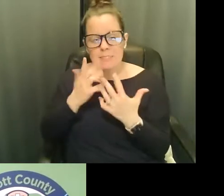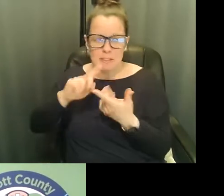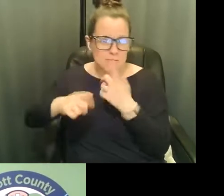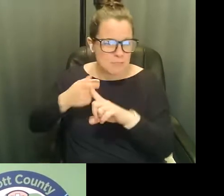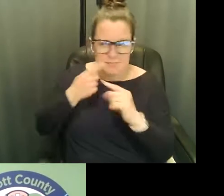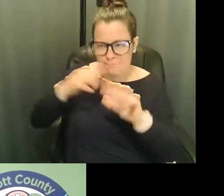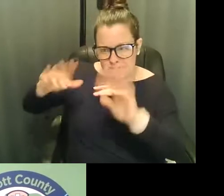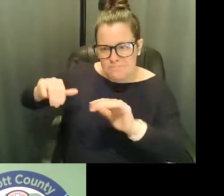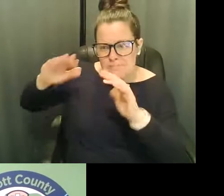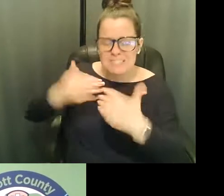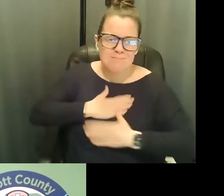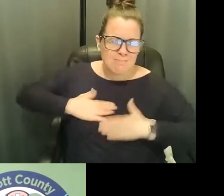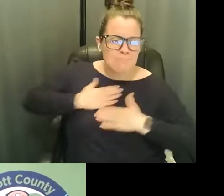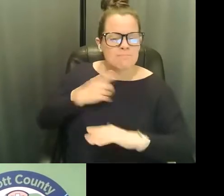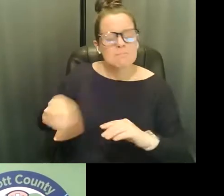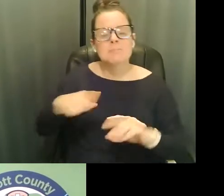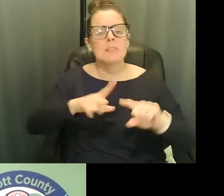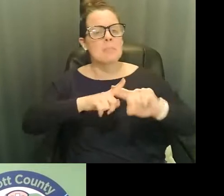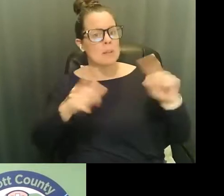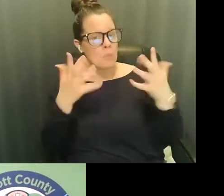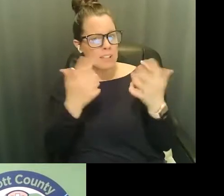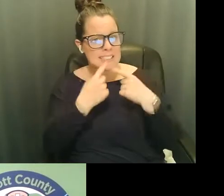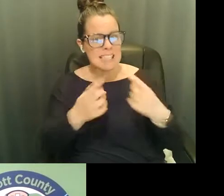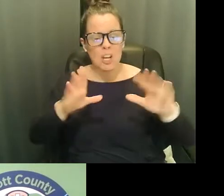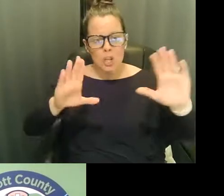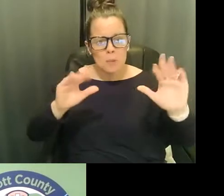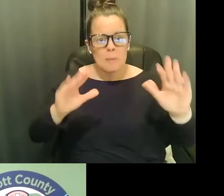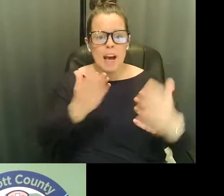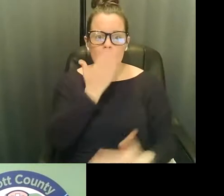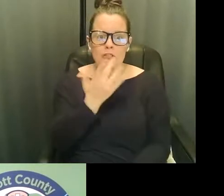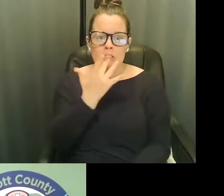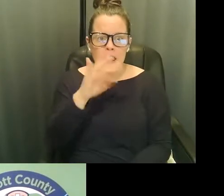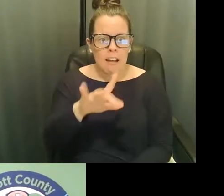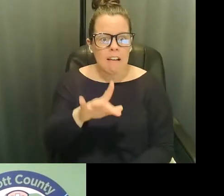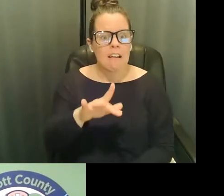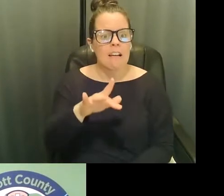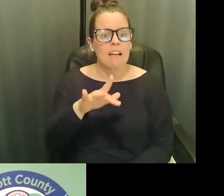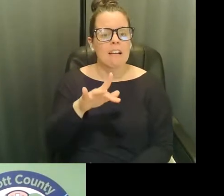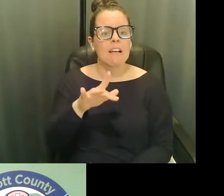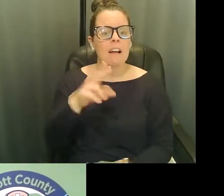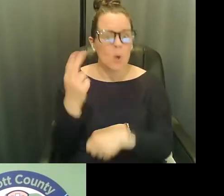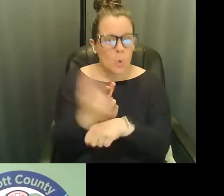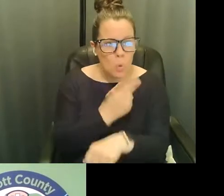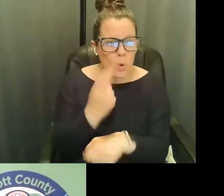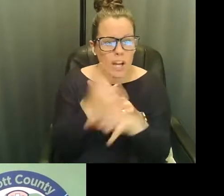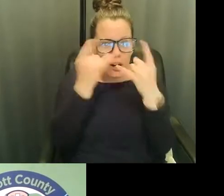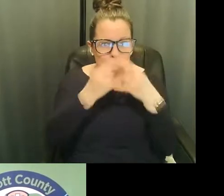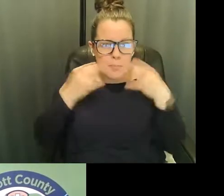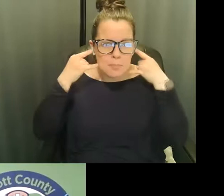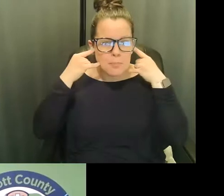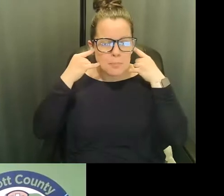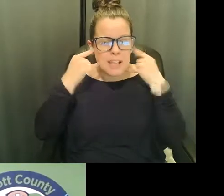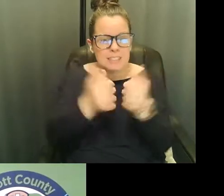In parting, I bid you goodbye, good luck, wear a mask,